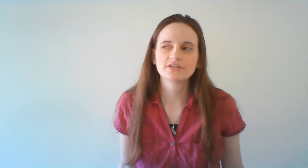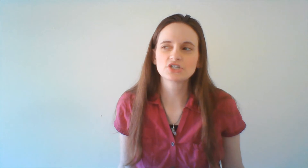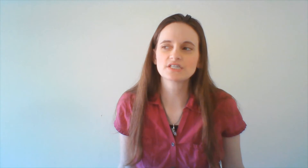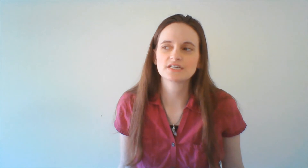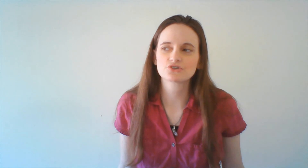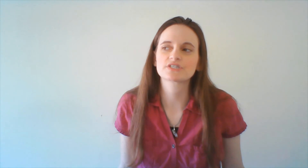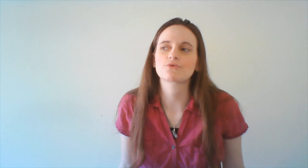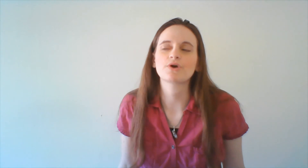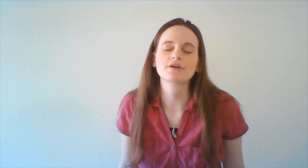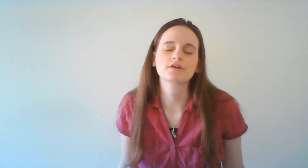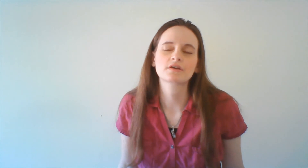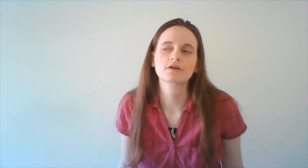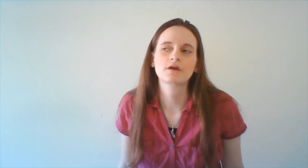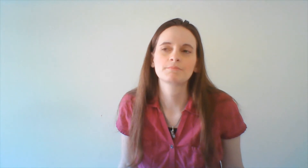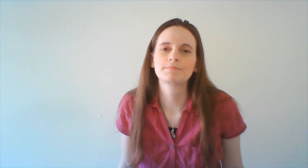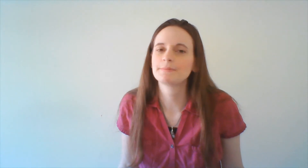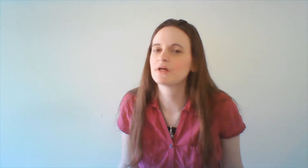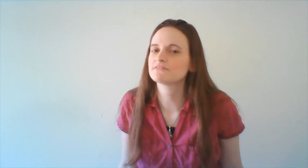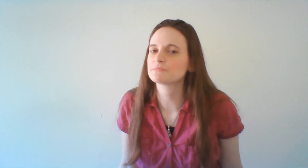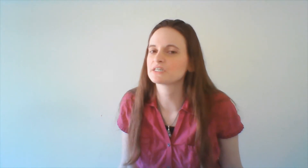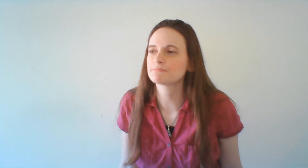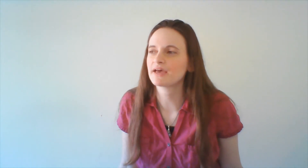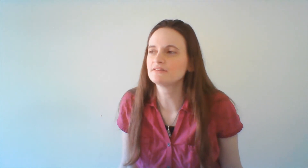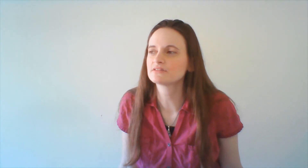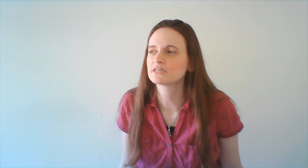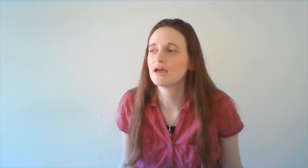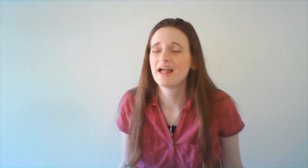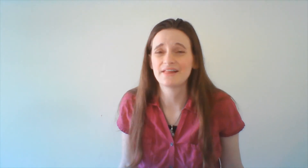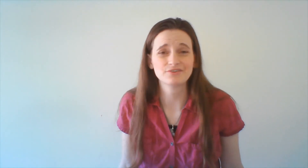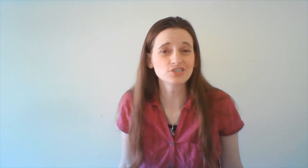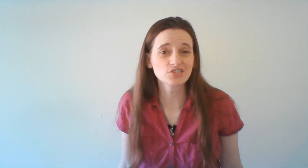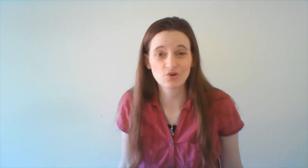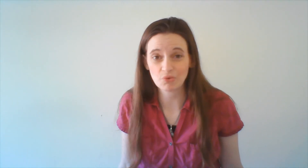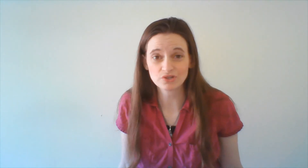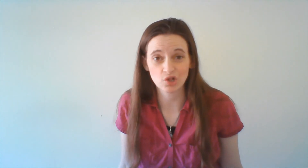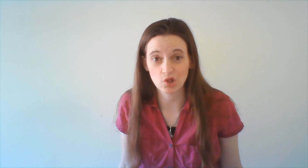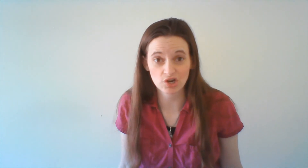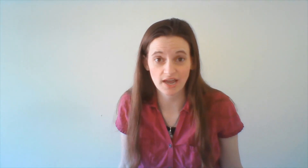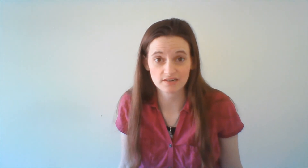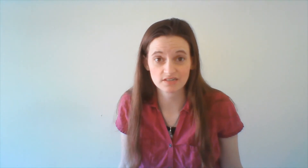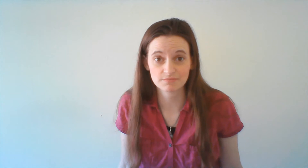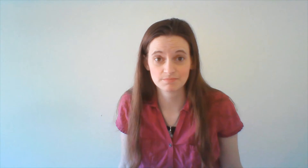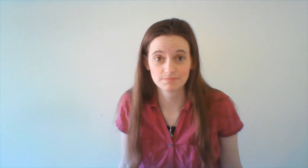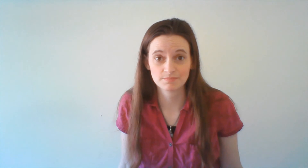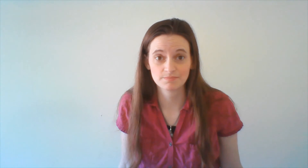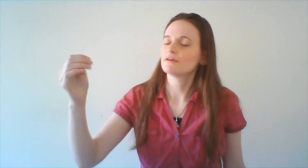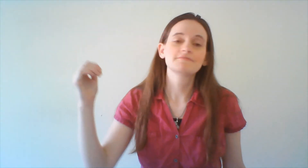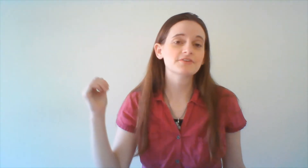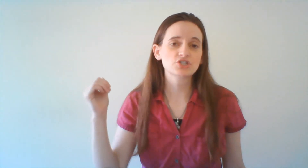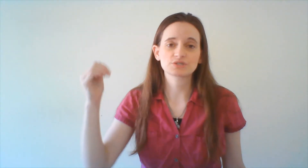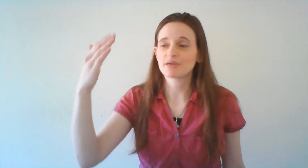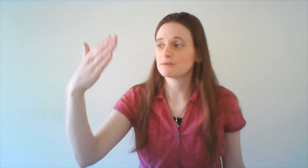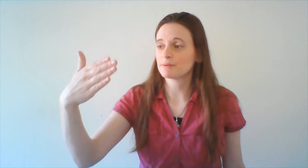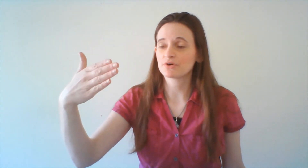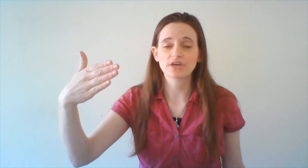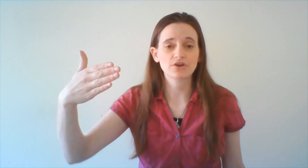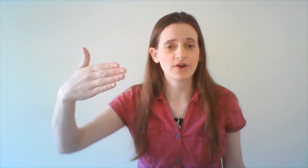Fish is an interesting one. People have them as pets, and they're just cool to look at. Fish is made by bringing your